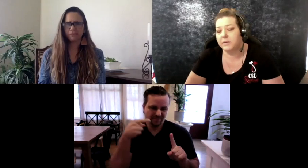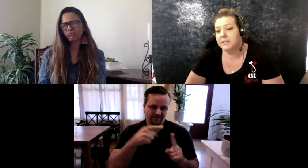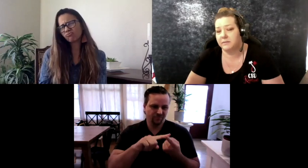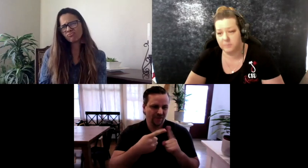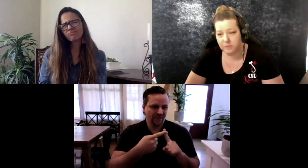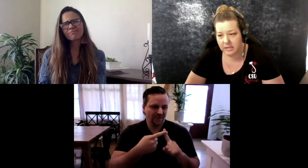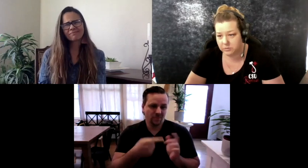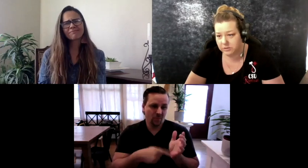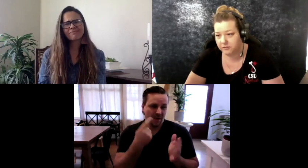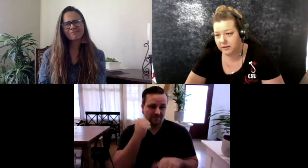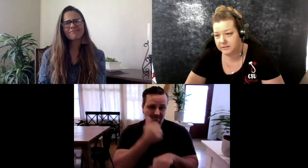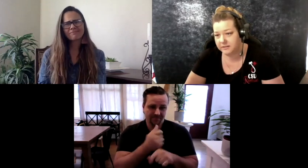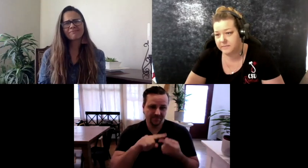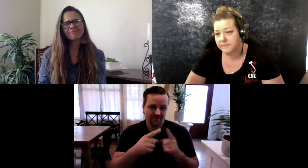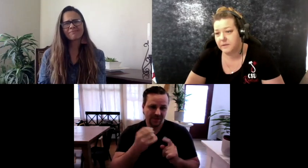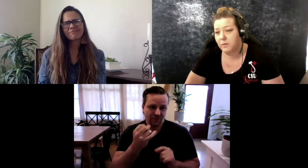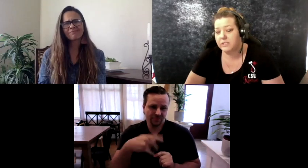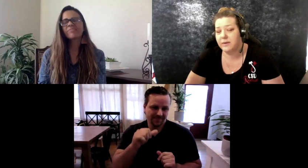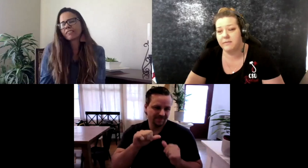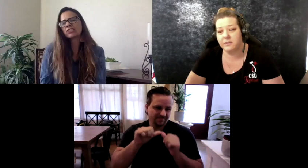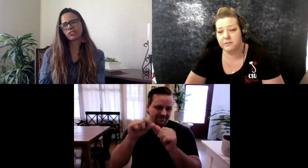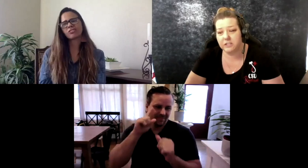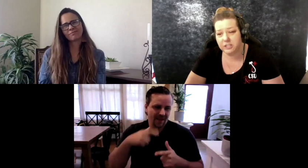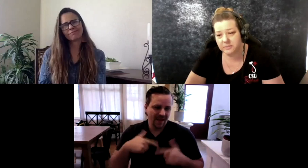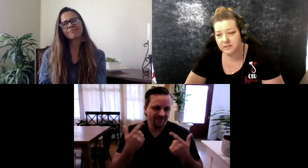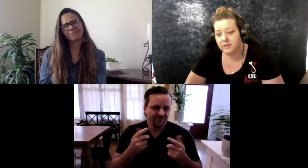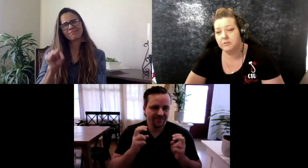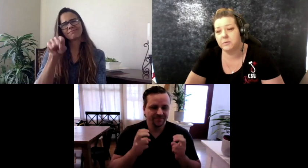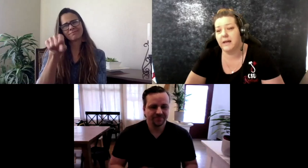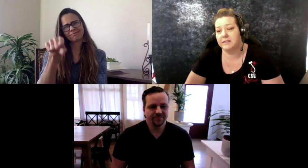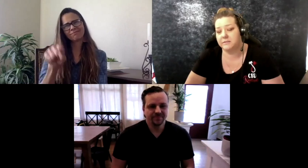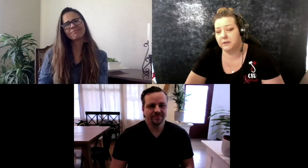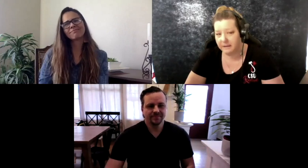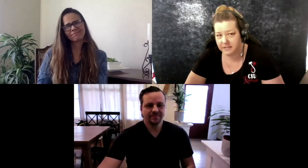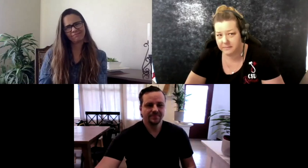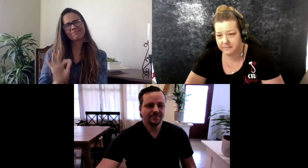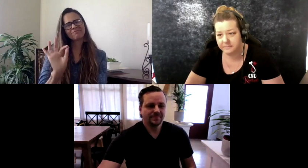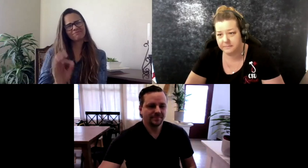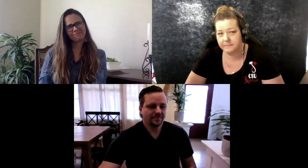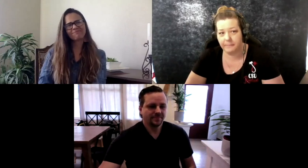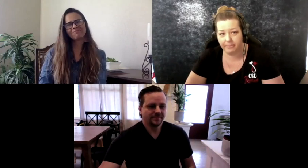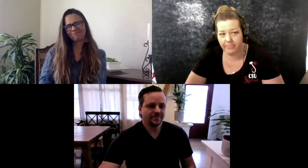CSDR because of communication with their friends. Once you have those friendships, those will last for a lifetime.